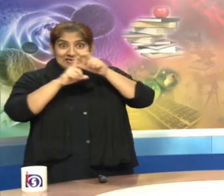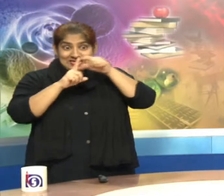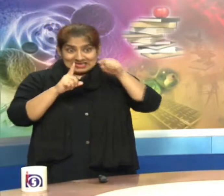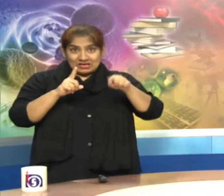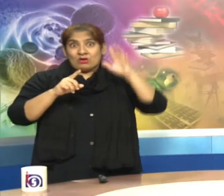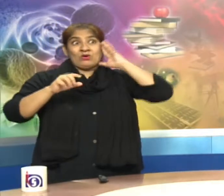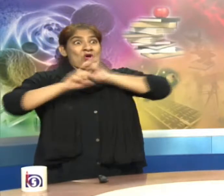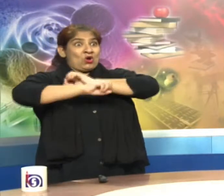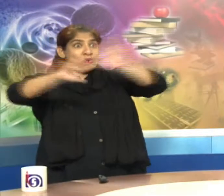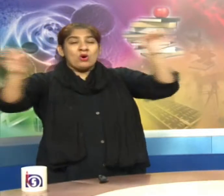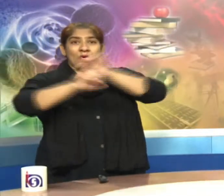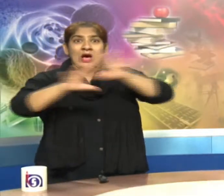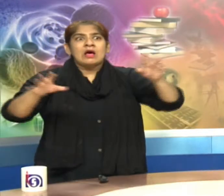limitation,